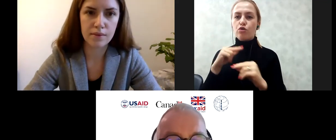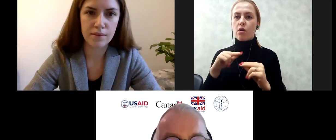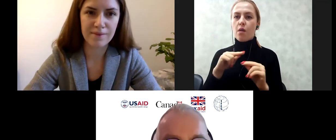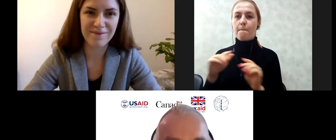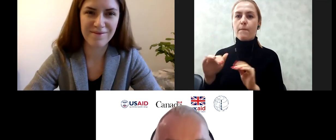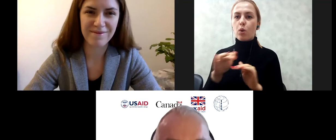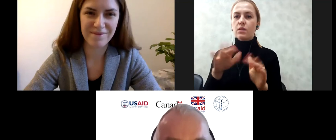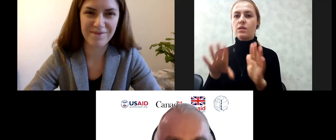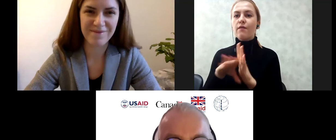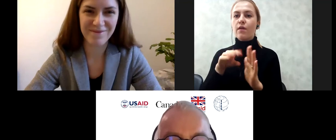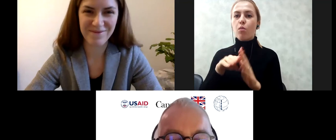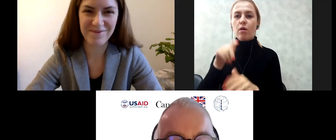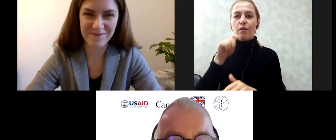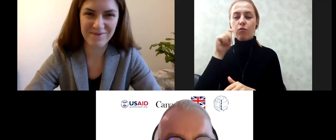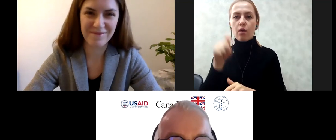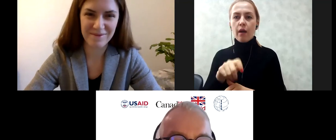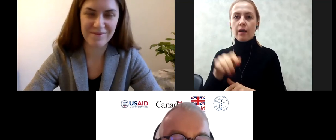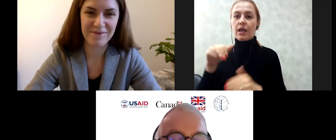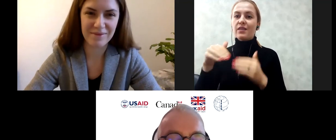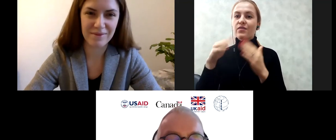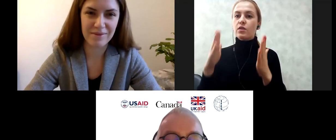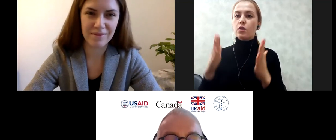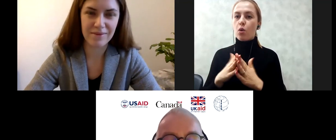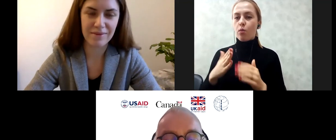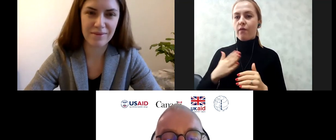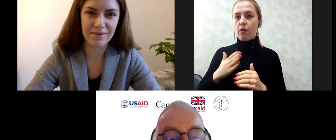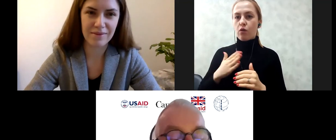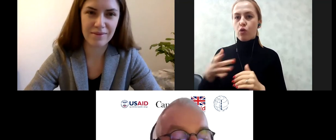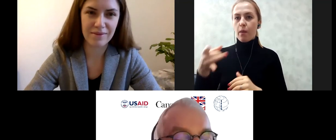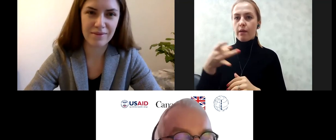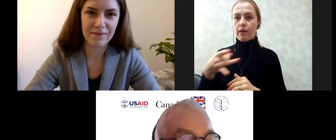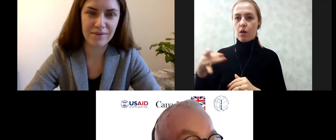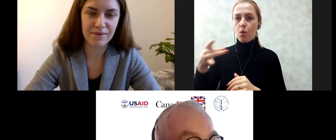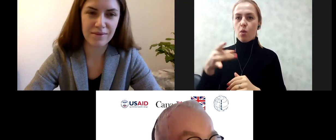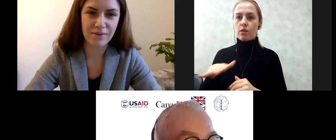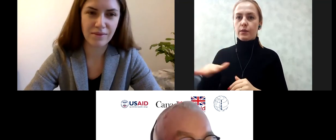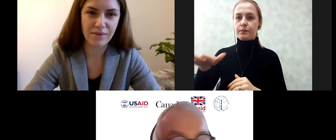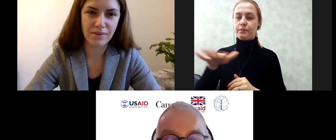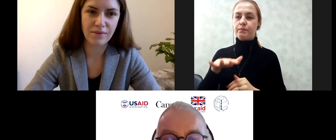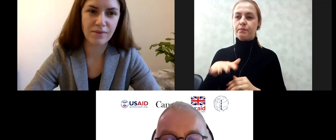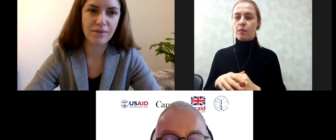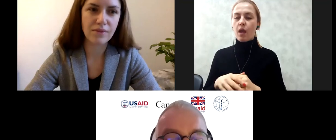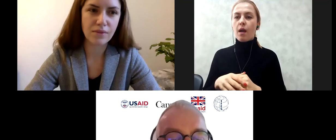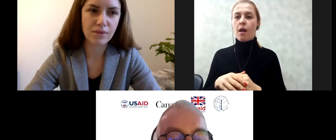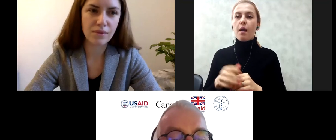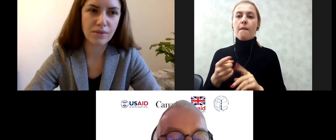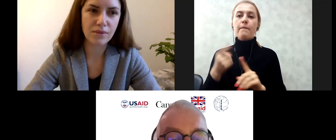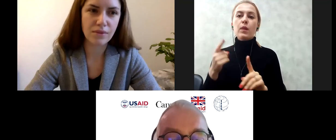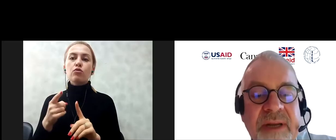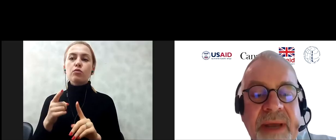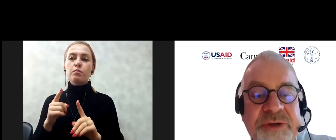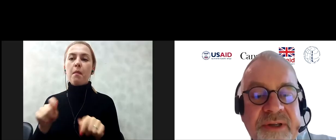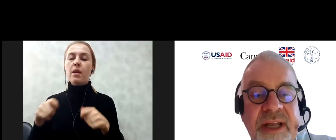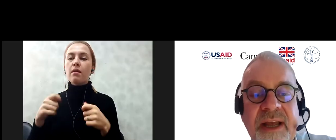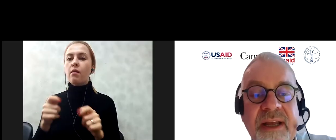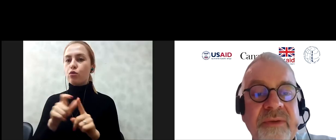us this sneak view of the recommendations. Before I pass the floor to Stuart Dixon, I will just